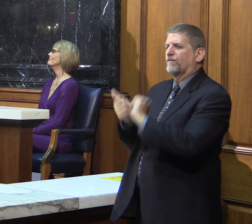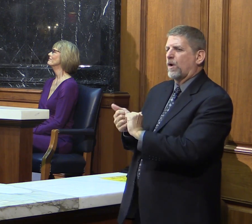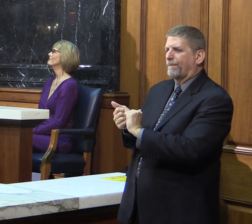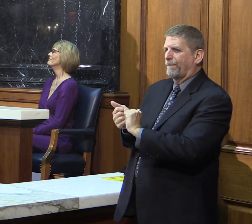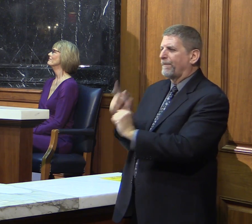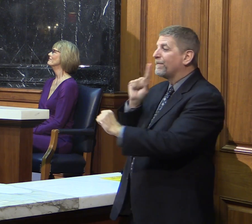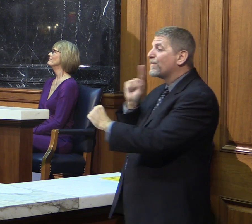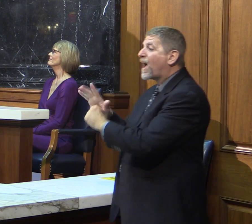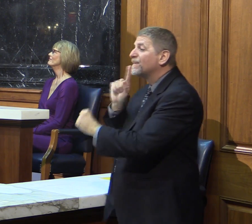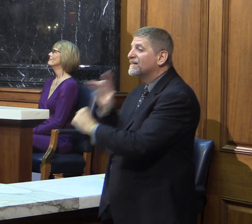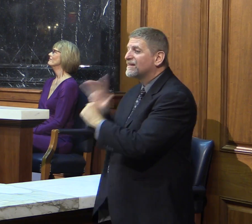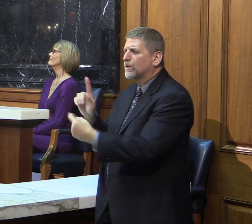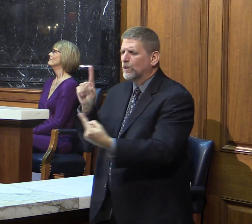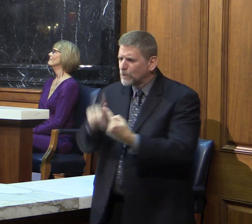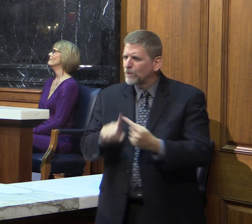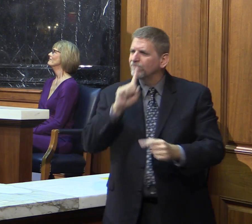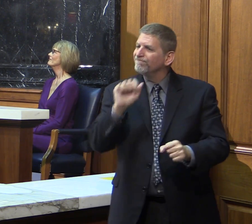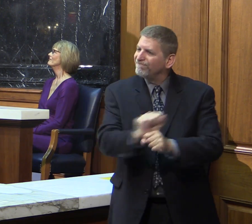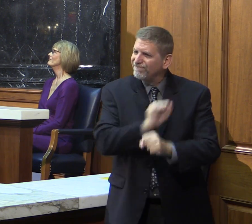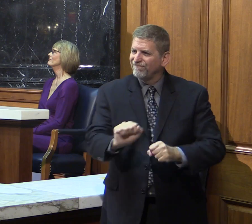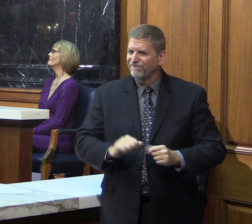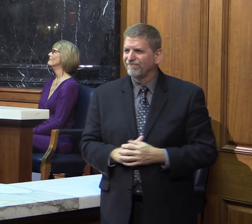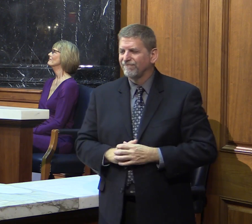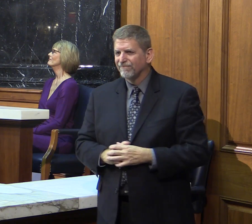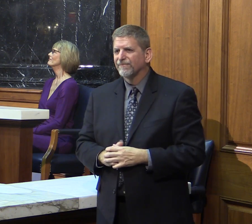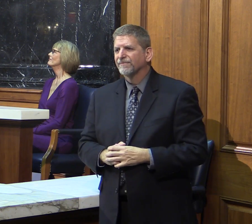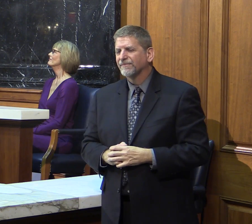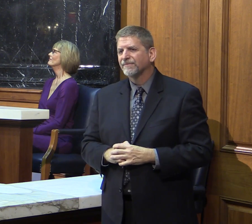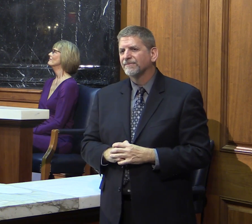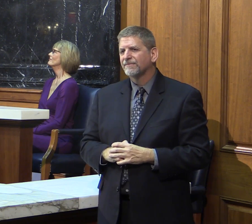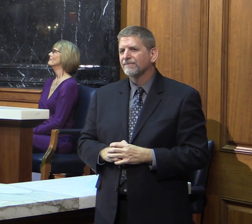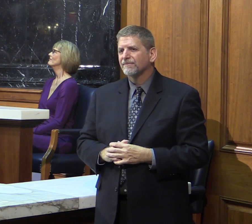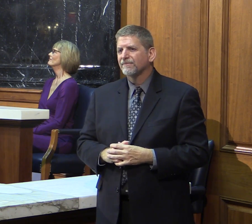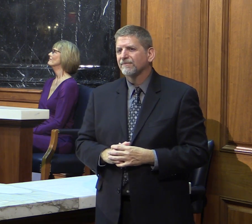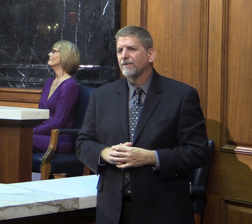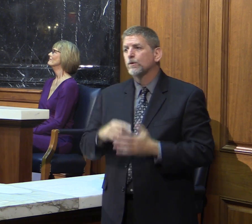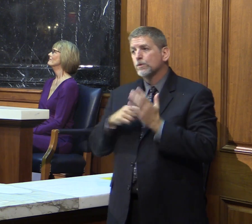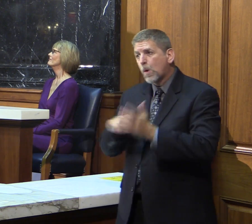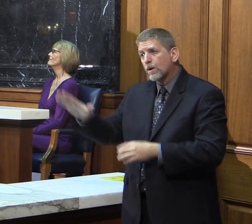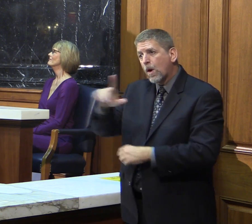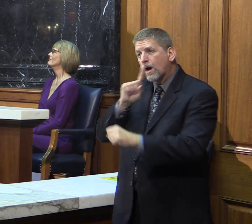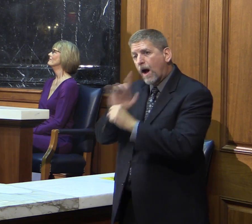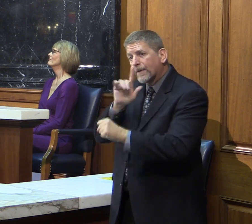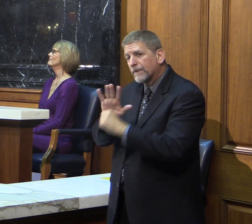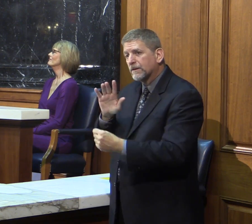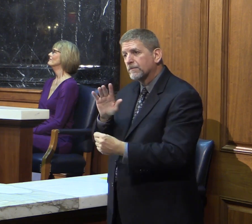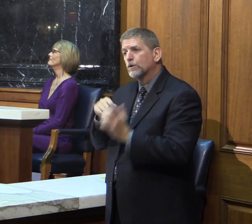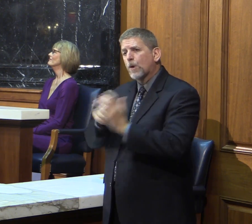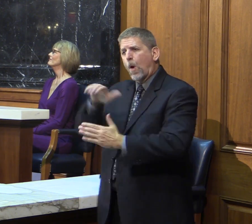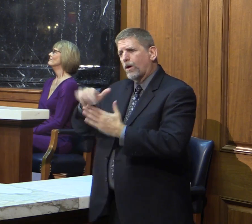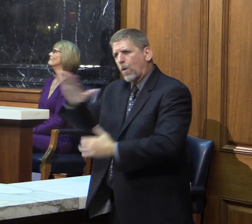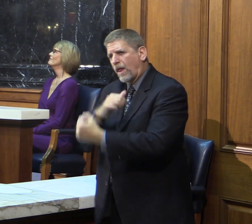Colleagues, you have long shown your commitment to the state we all love. To you and my